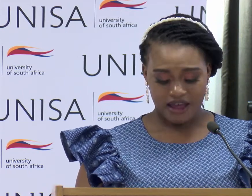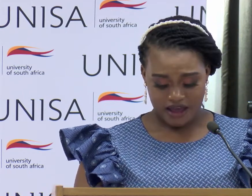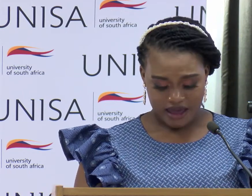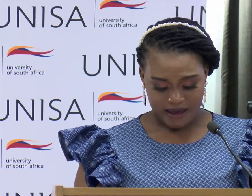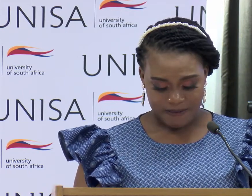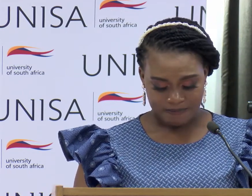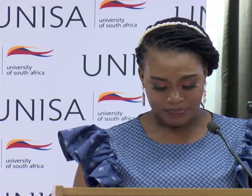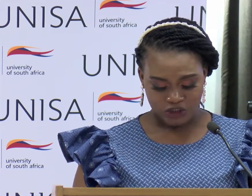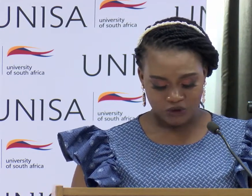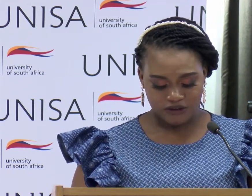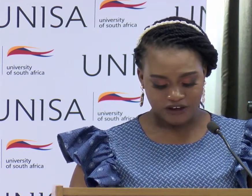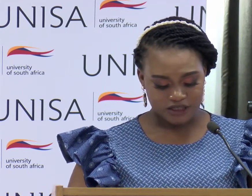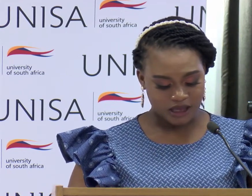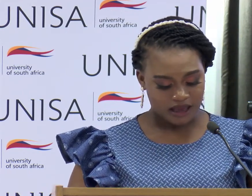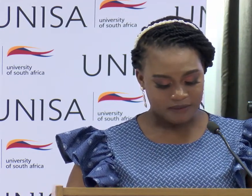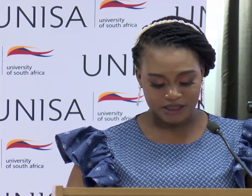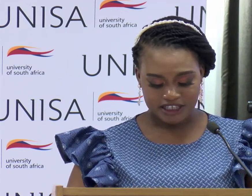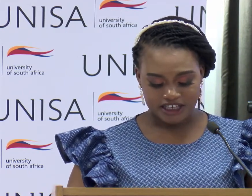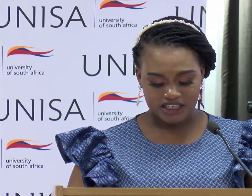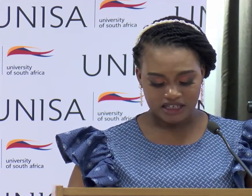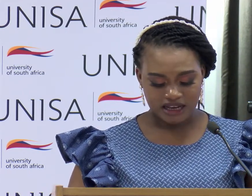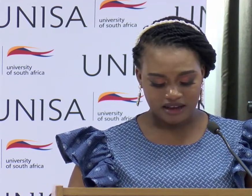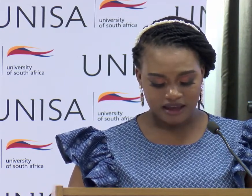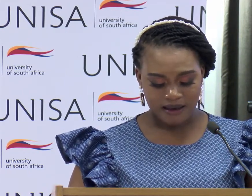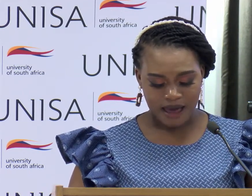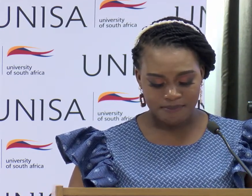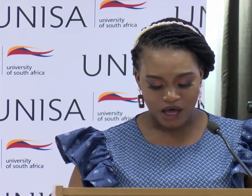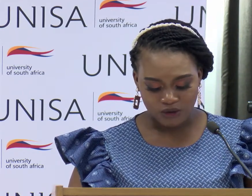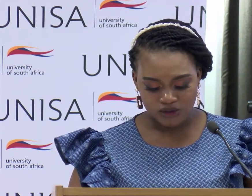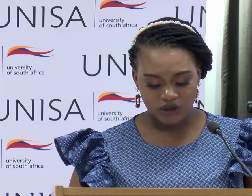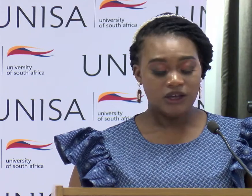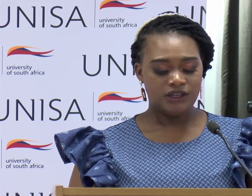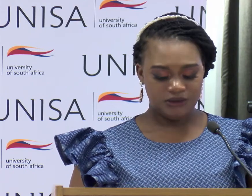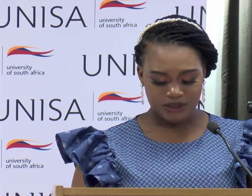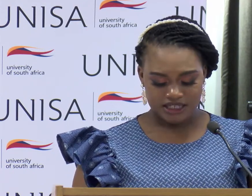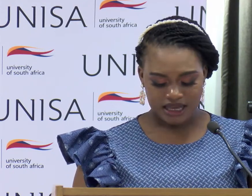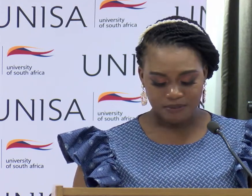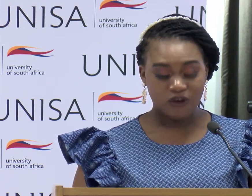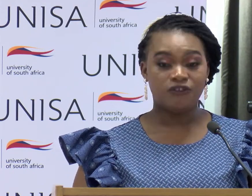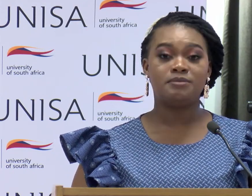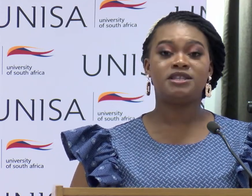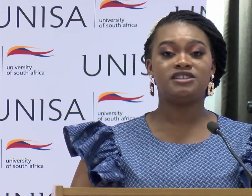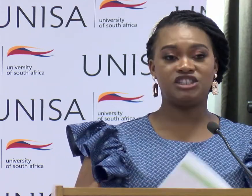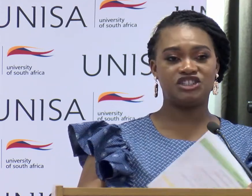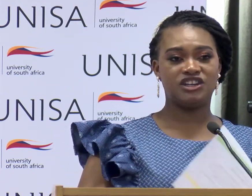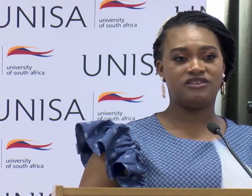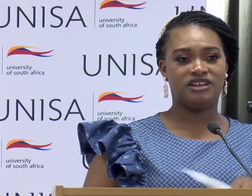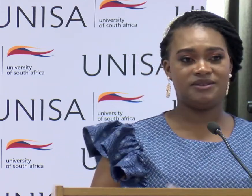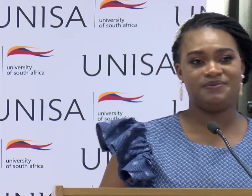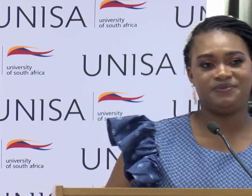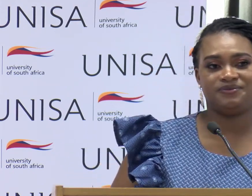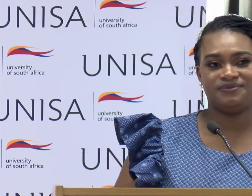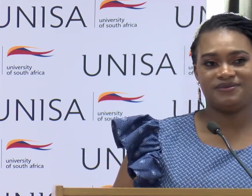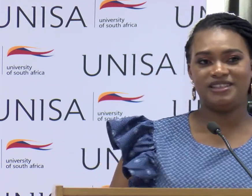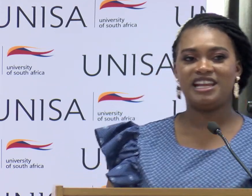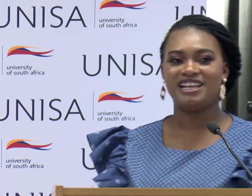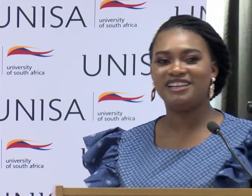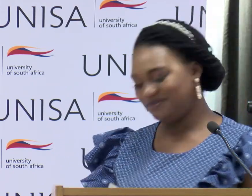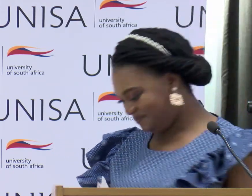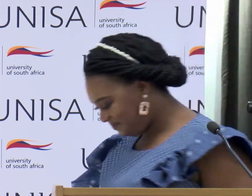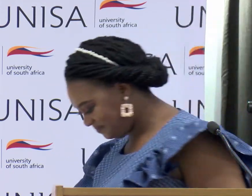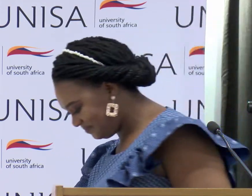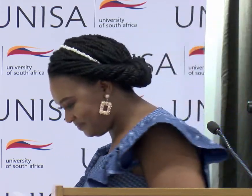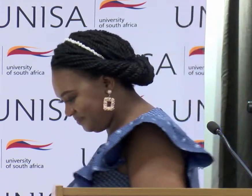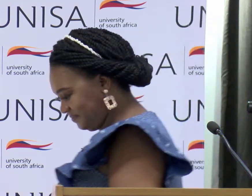Swamzima to give us a presentation about UNISA Proverbs Dictionary.